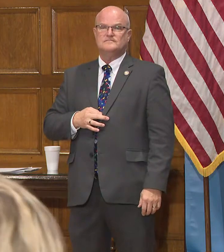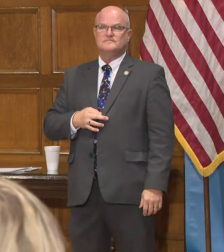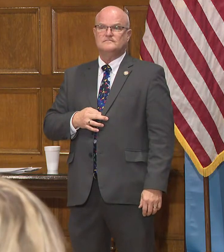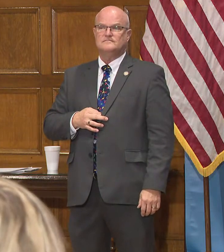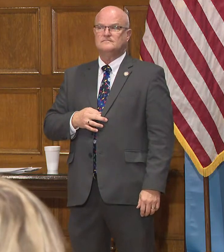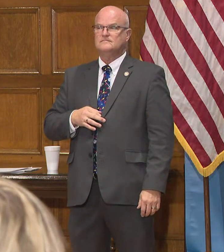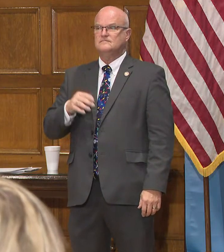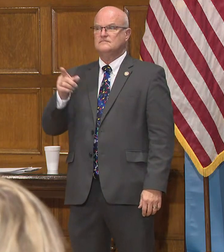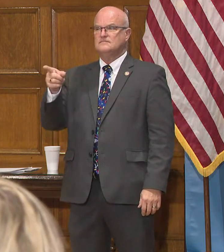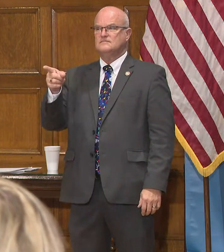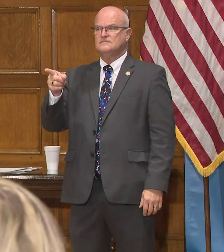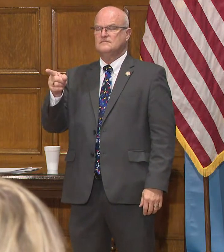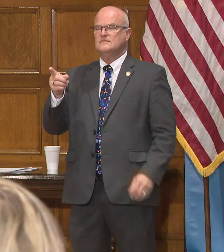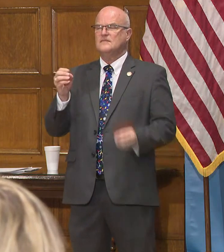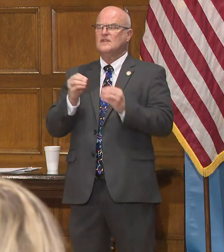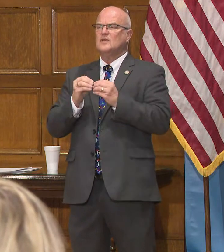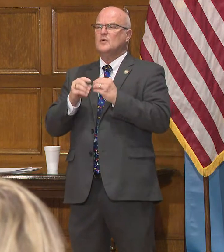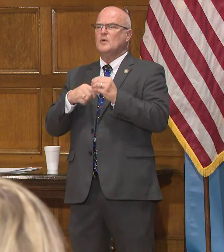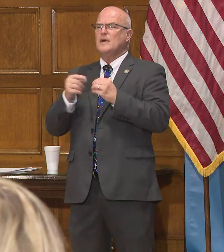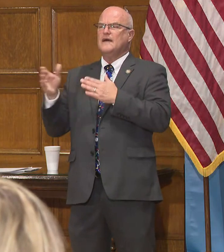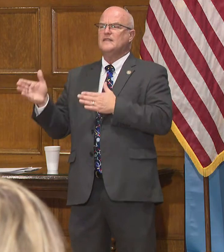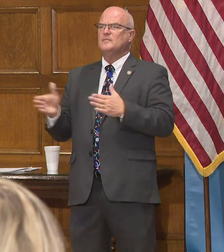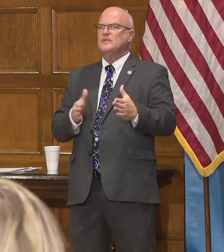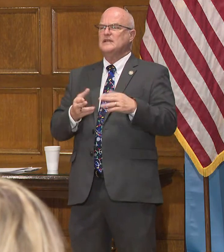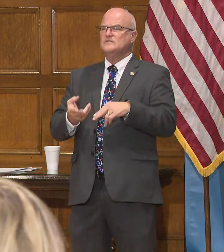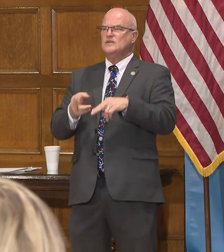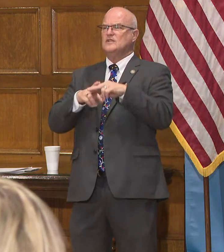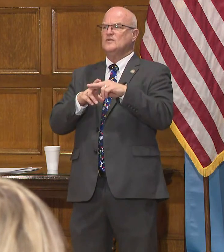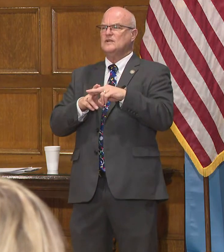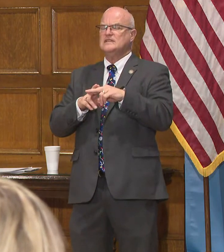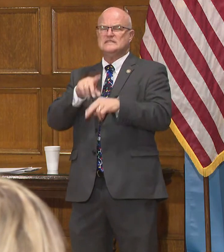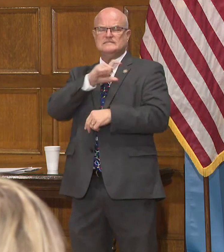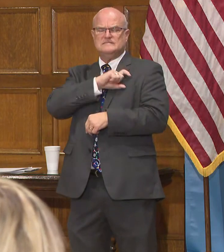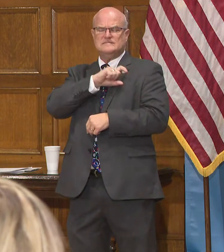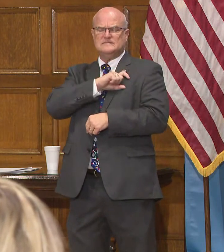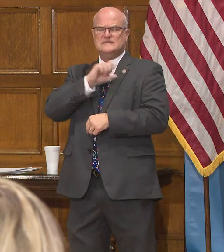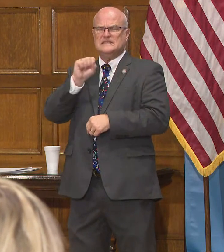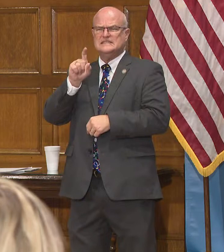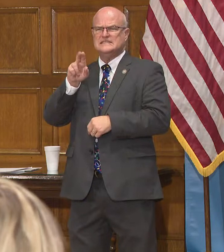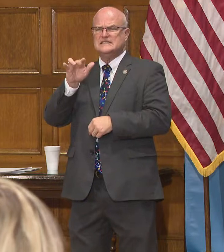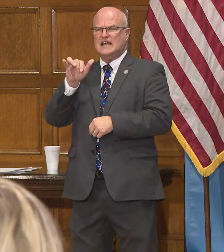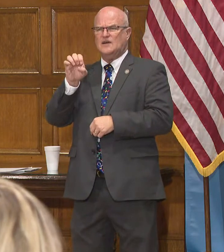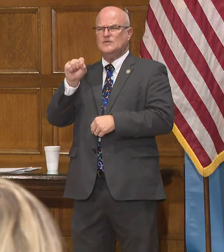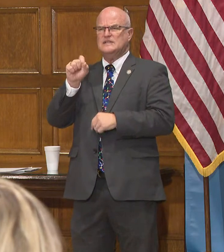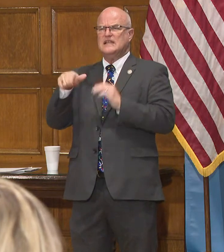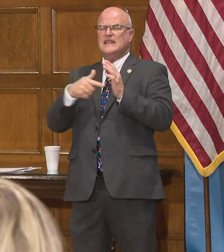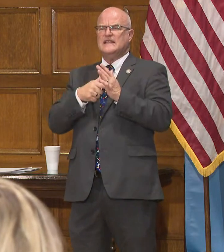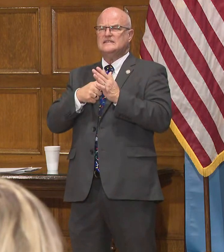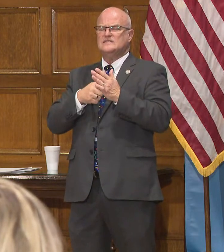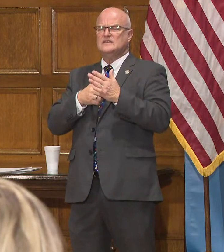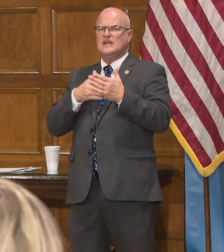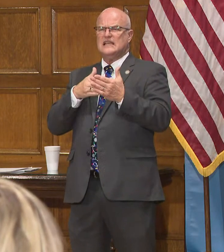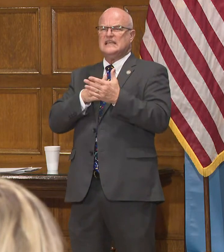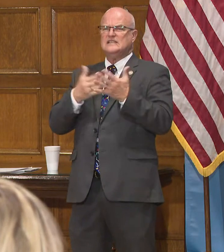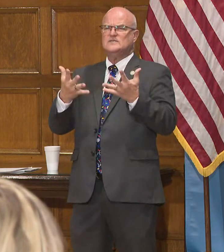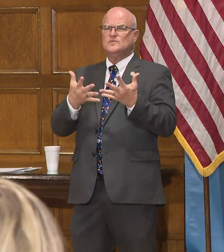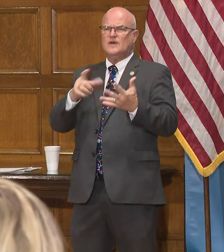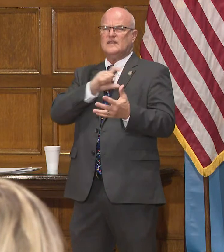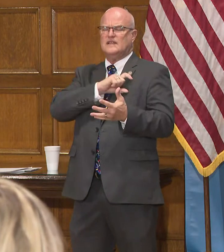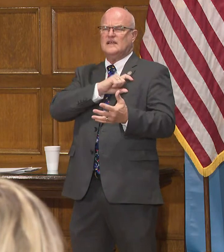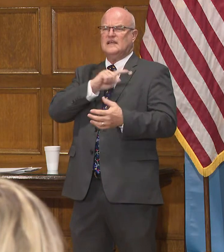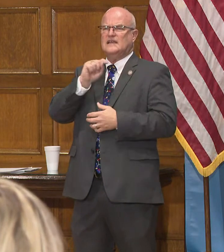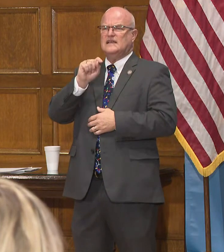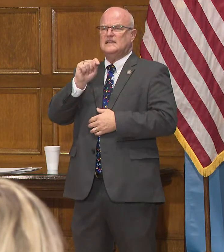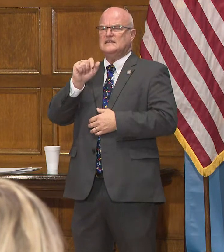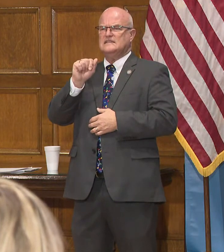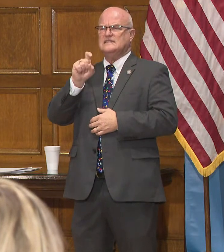Is there? Can you tell us any more about the plan to increase law enforcement salaries? And does this go against what was recommended by the Law Enforcement Task